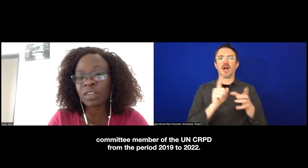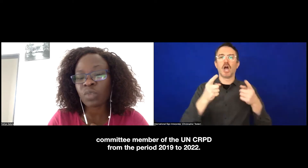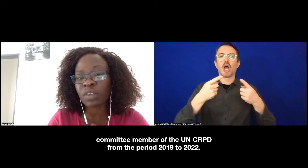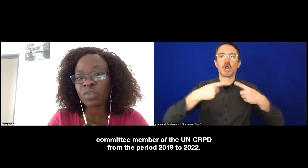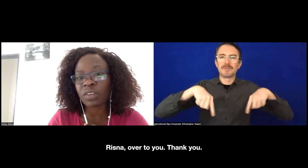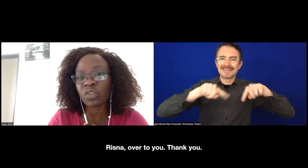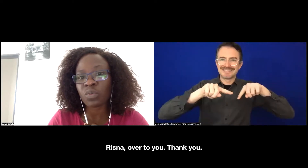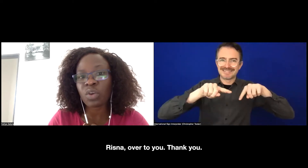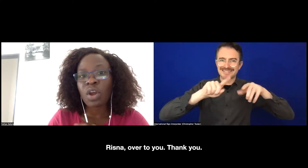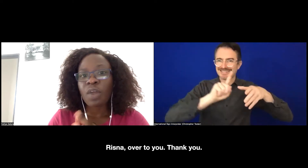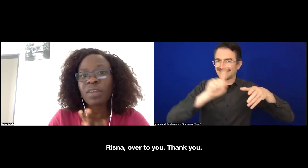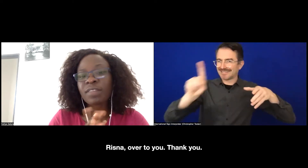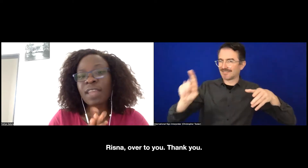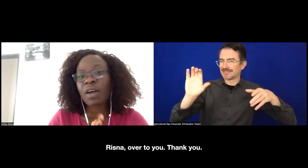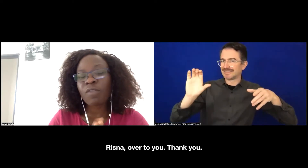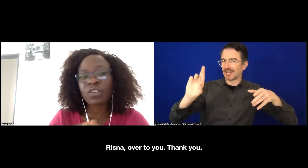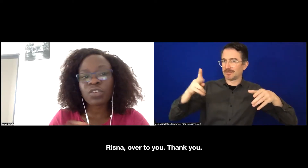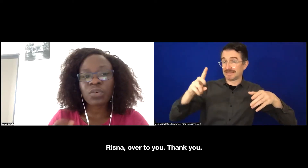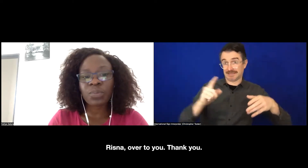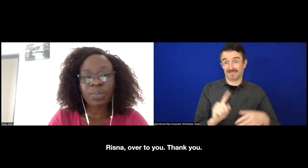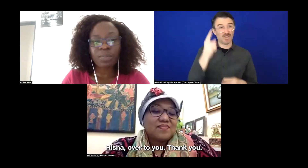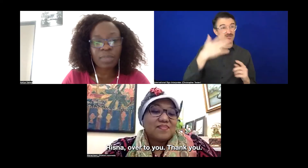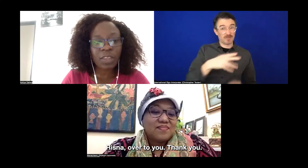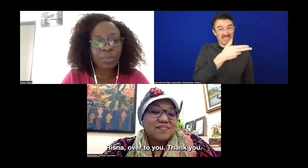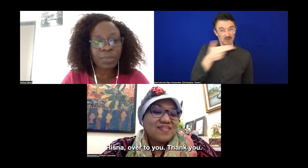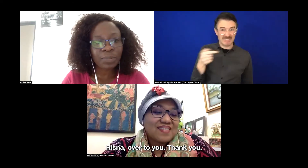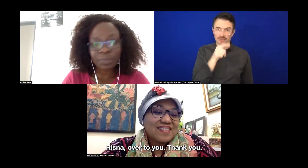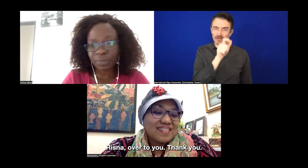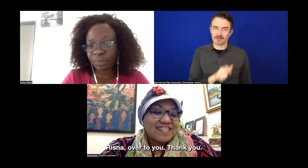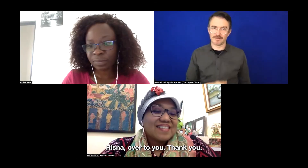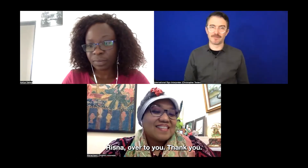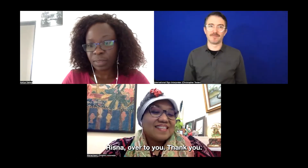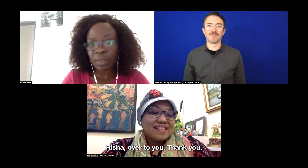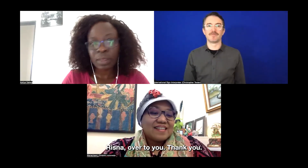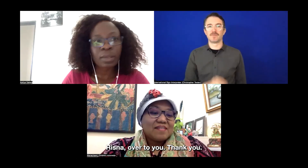2019 to 2022. Risna, over to you. Thank you.